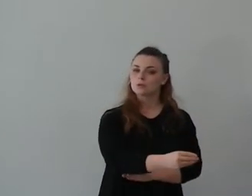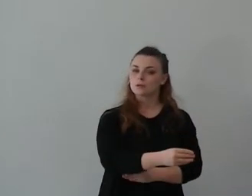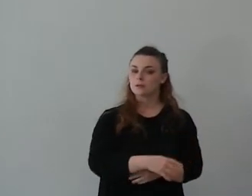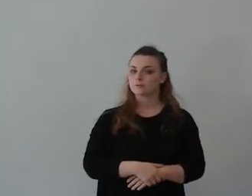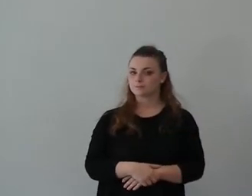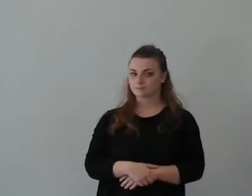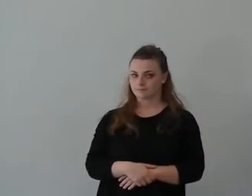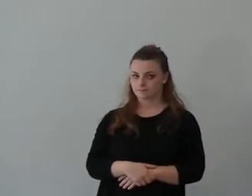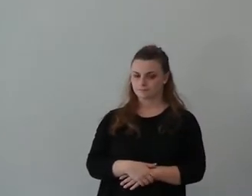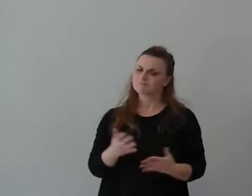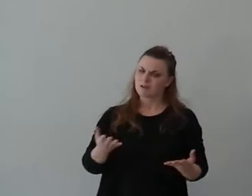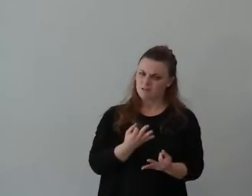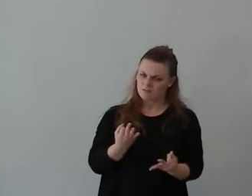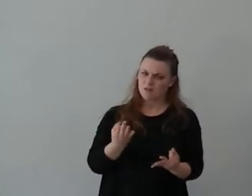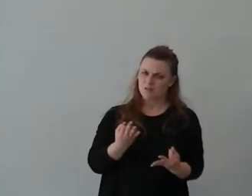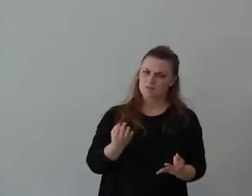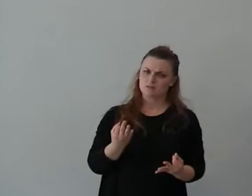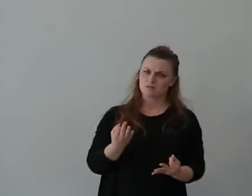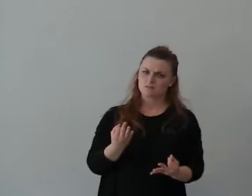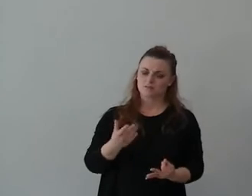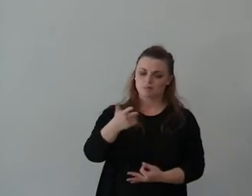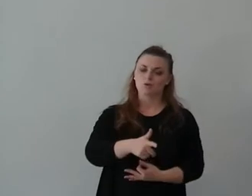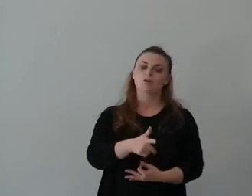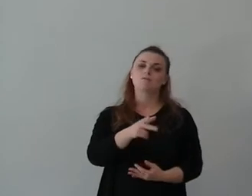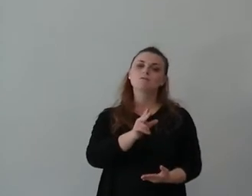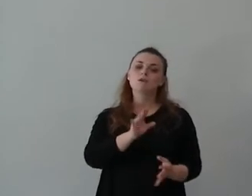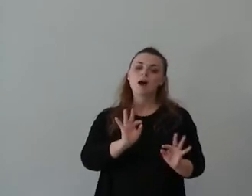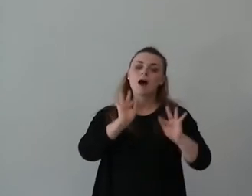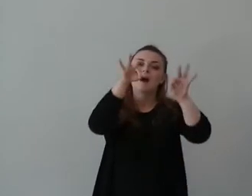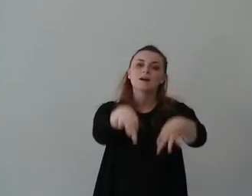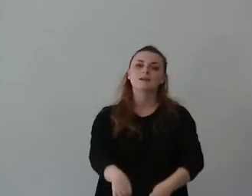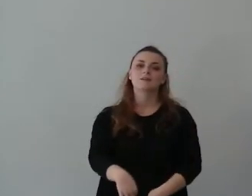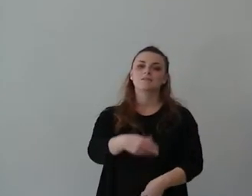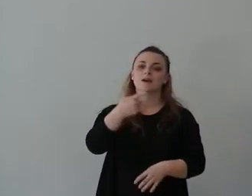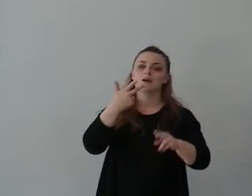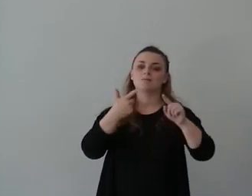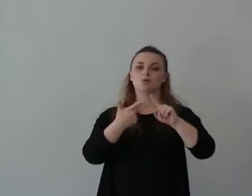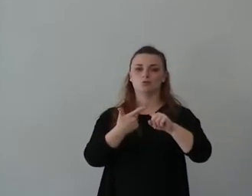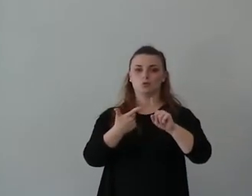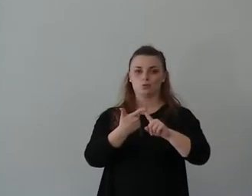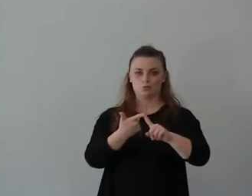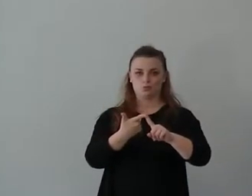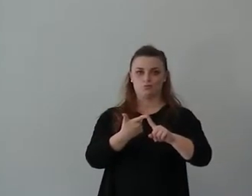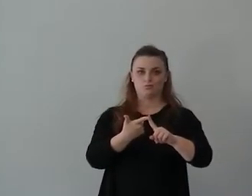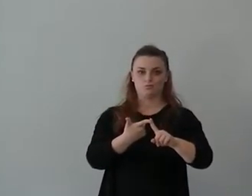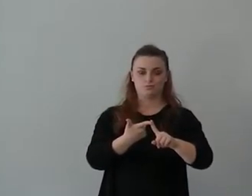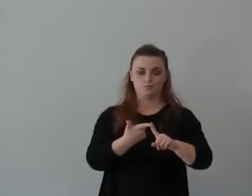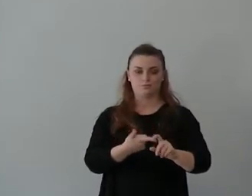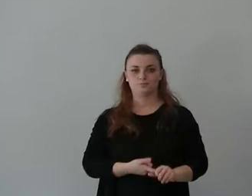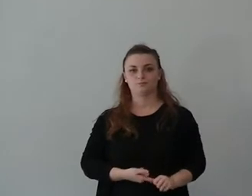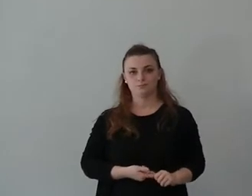point. Ma va bene, perché adesso arriviamo al punto due. So, as you look at your pencil, these have a very nice end to